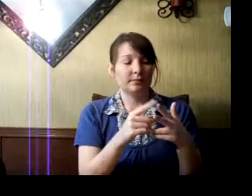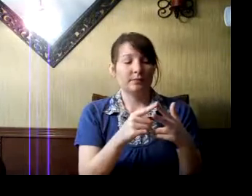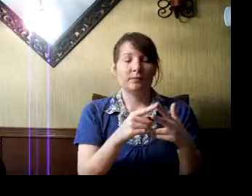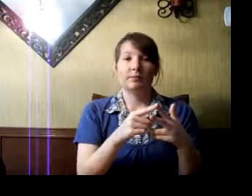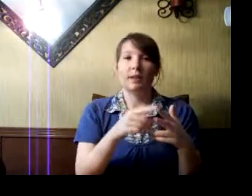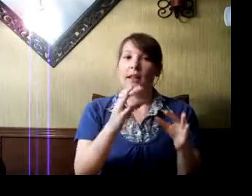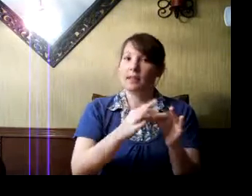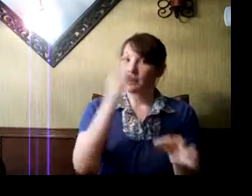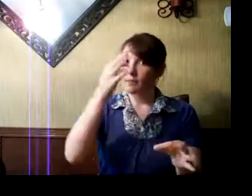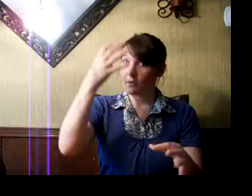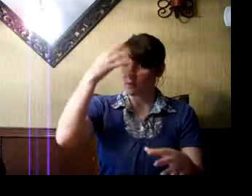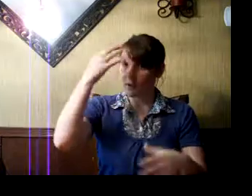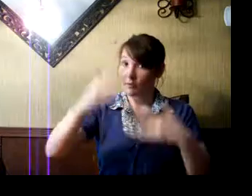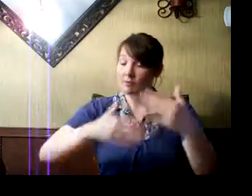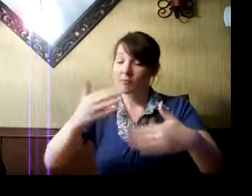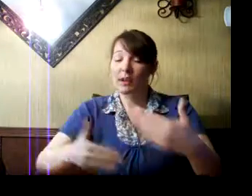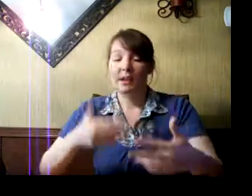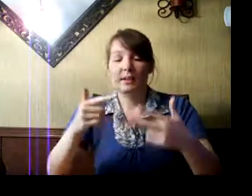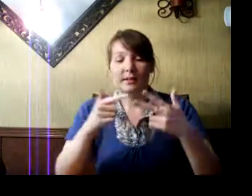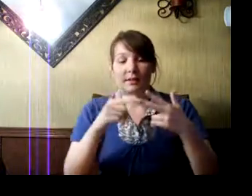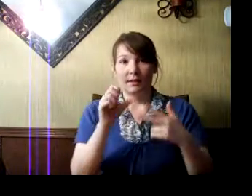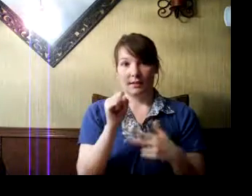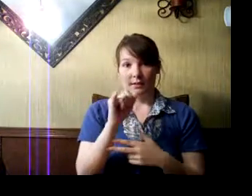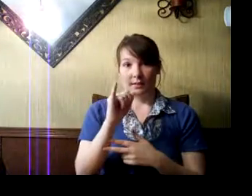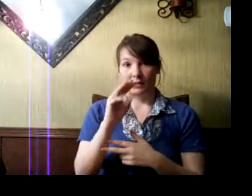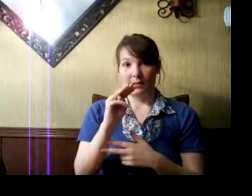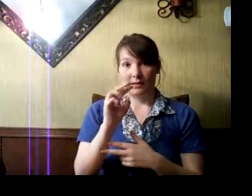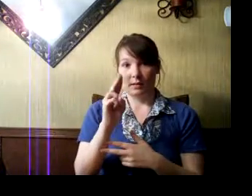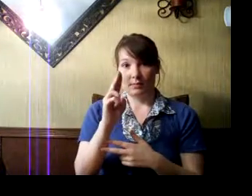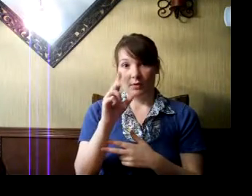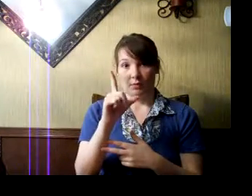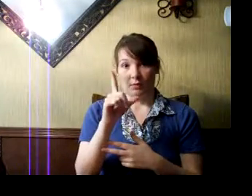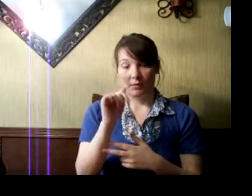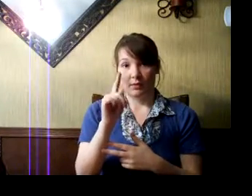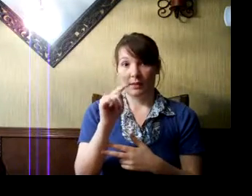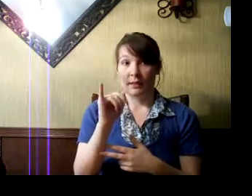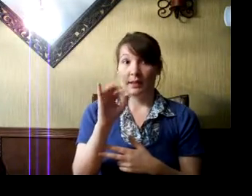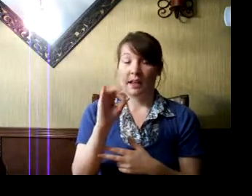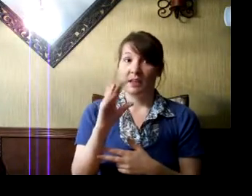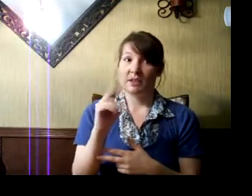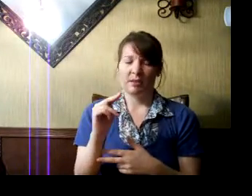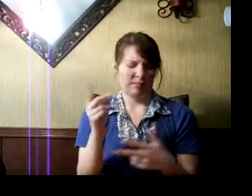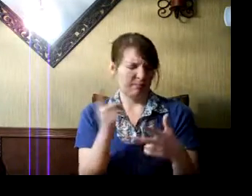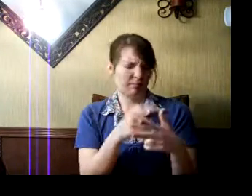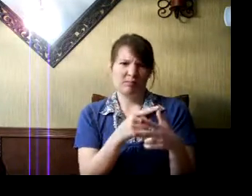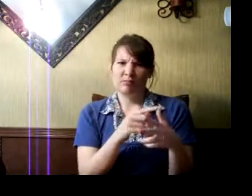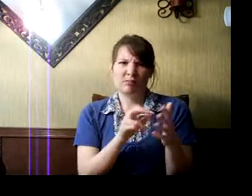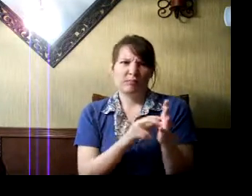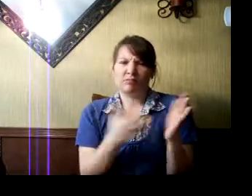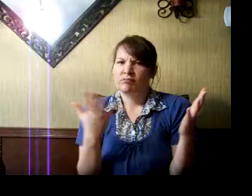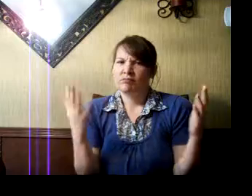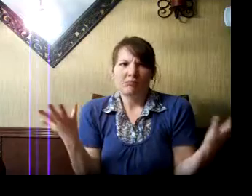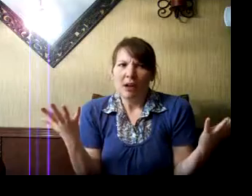In the interactive model, what we want to do is teach reading skills and content